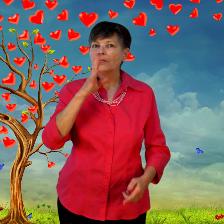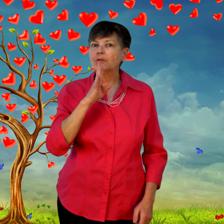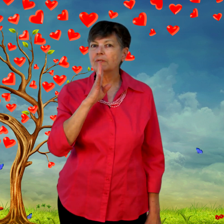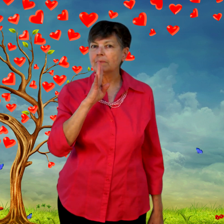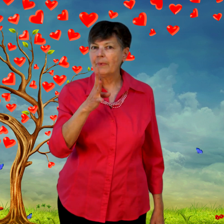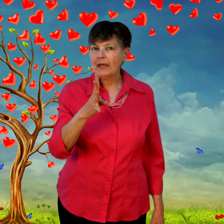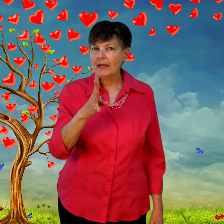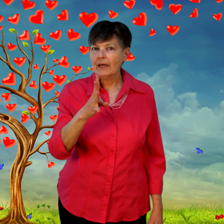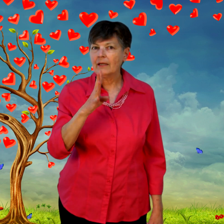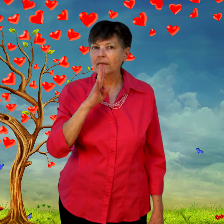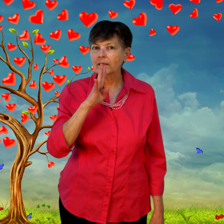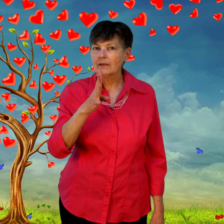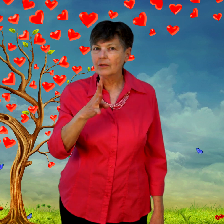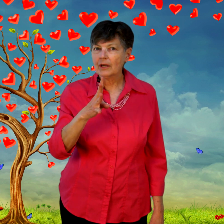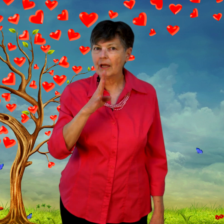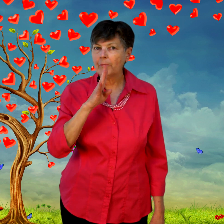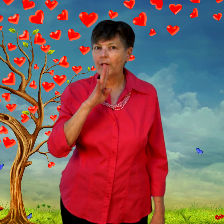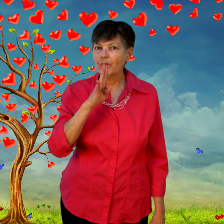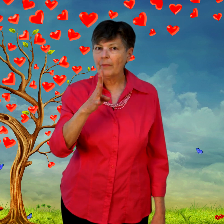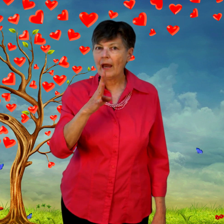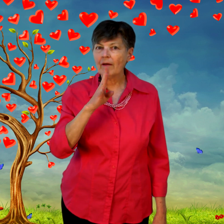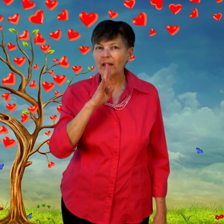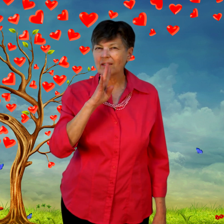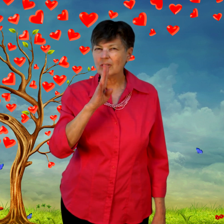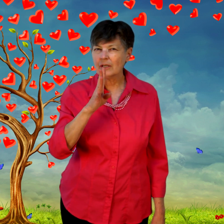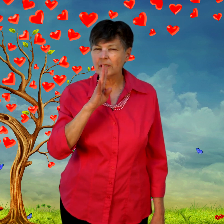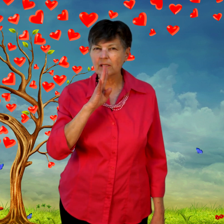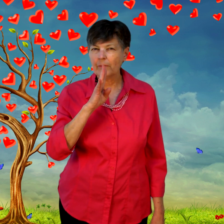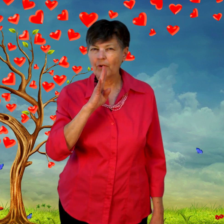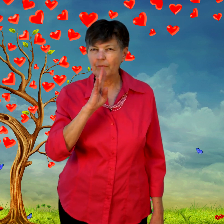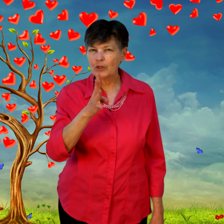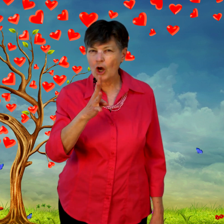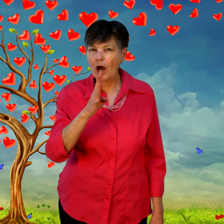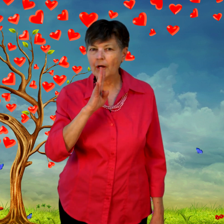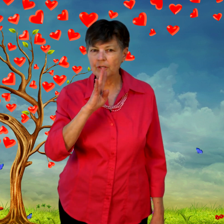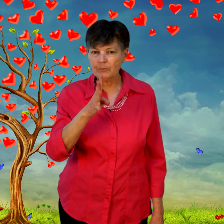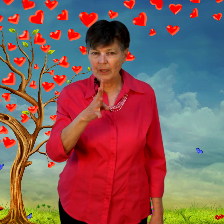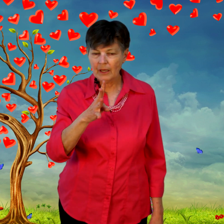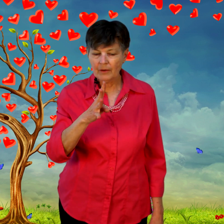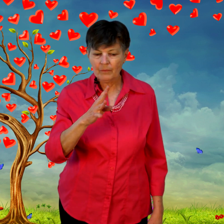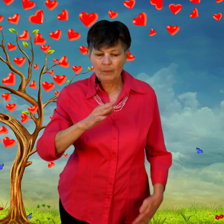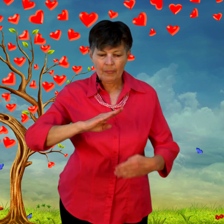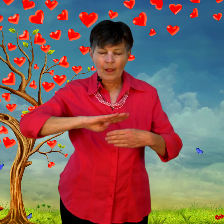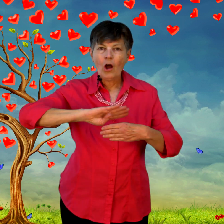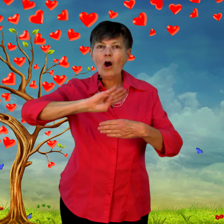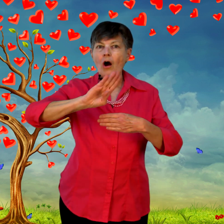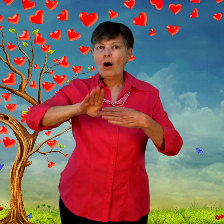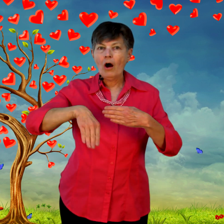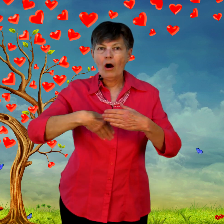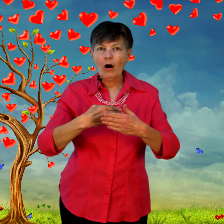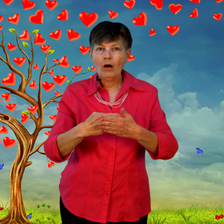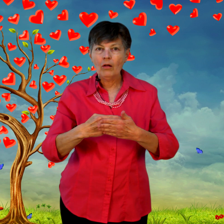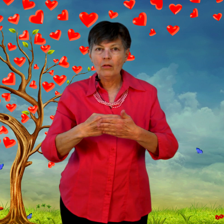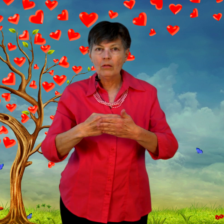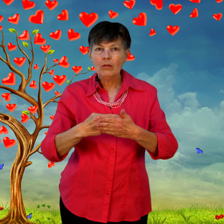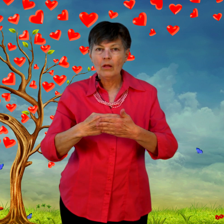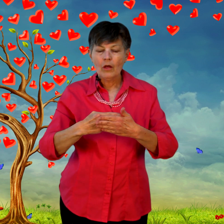to speak it, you're going to come off your mouth, like this is the same for talk or speak. All